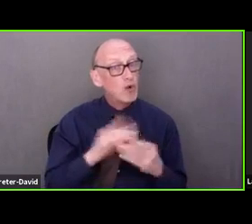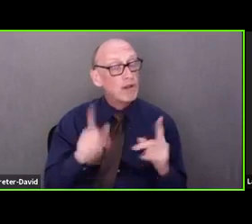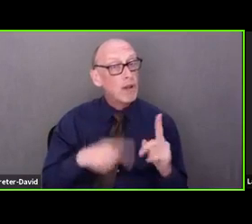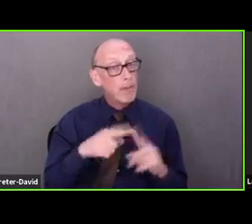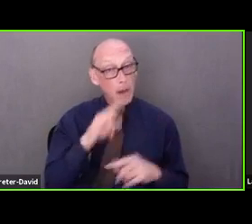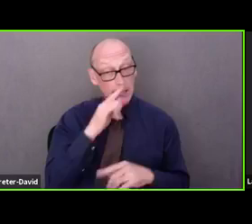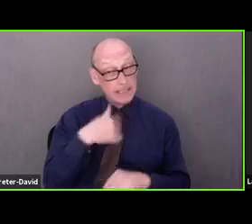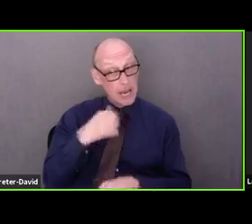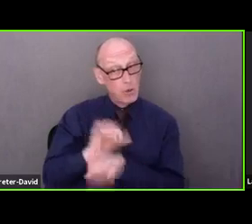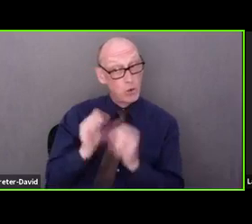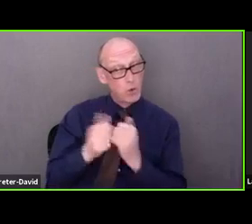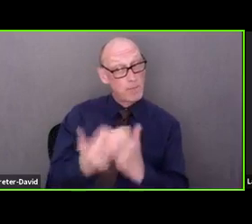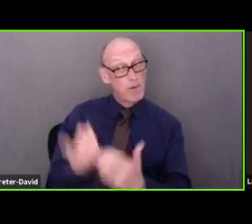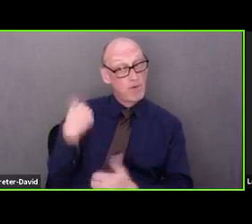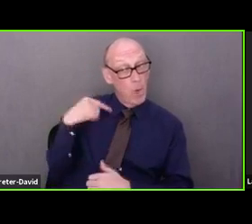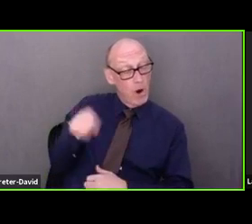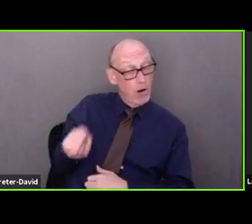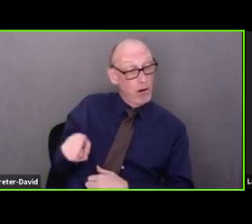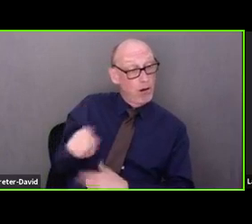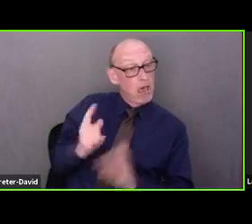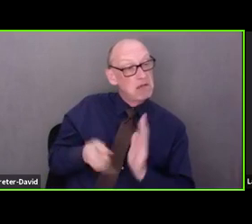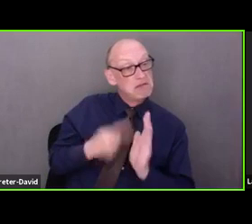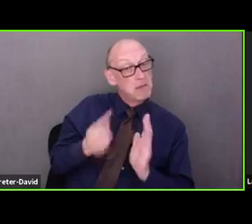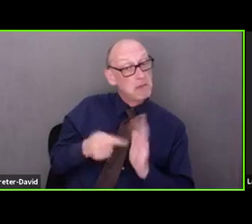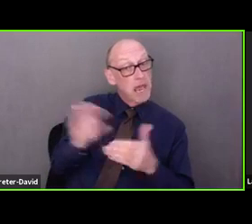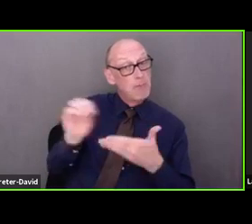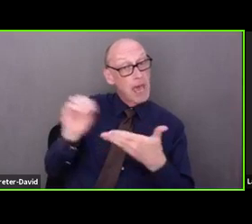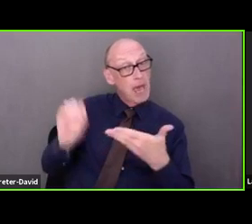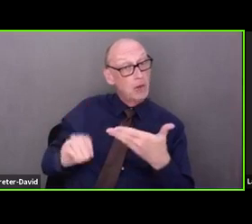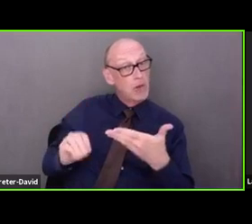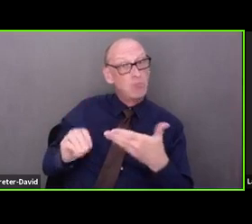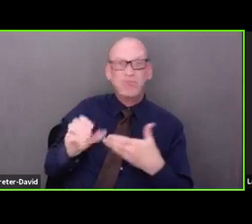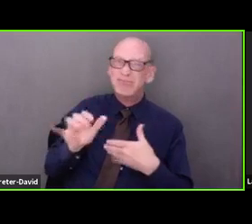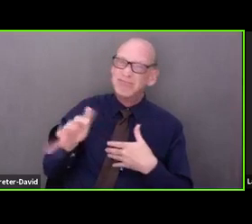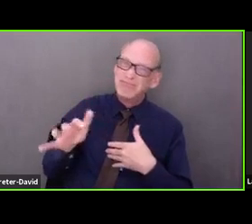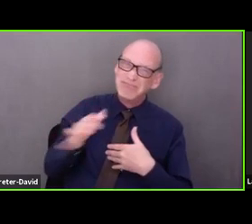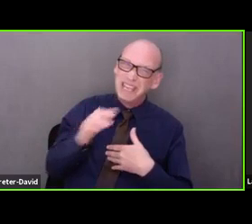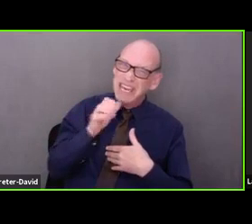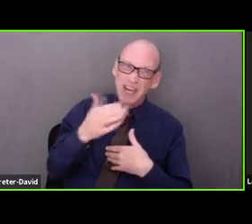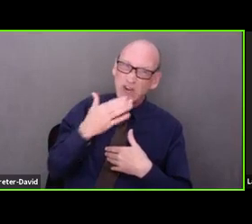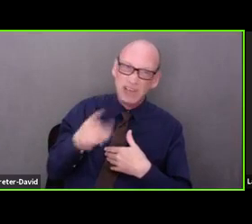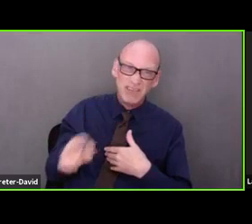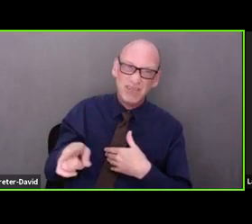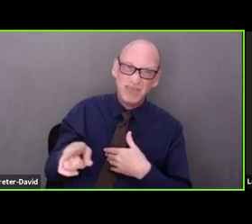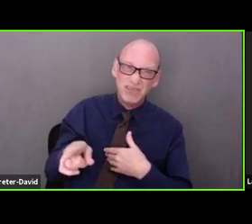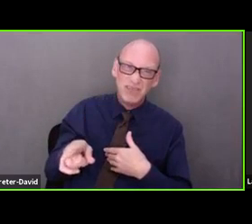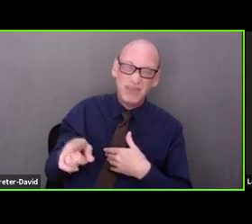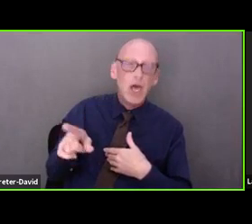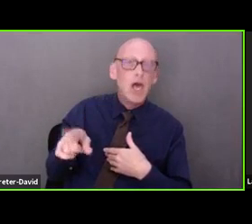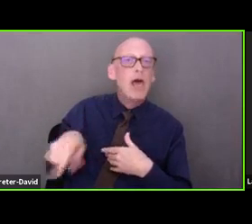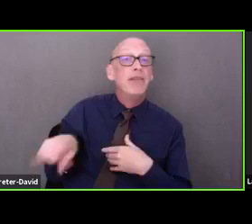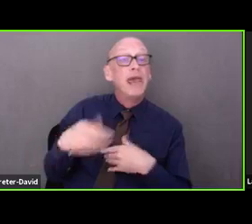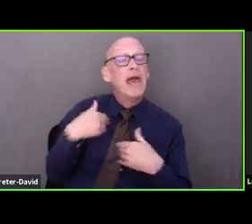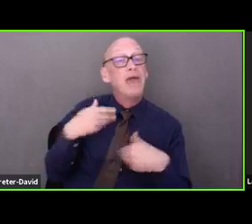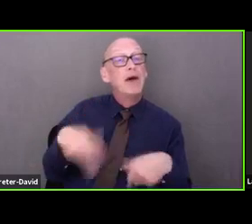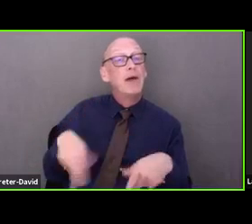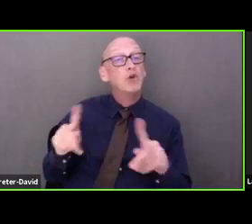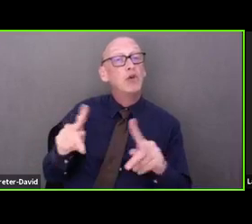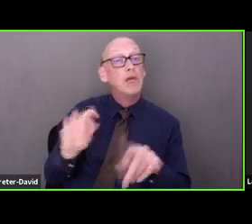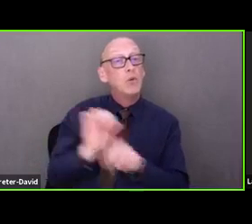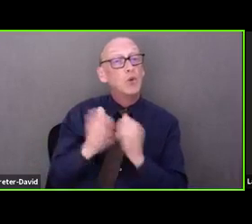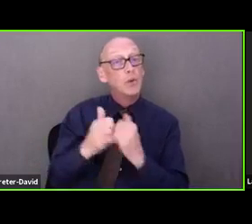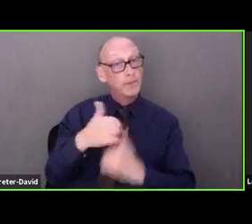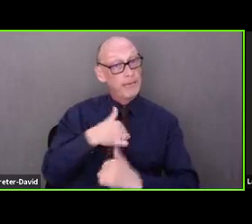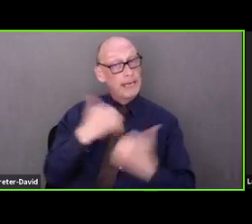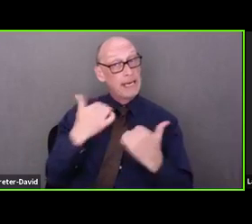with. And sometimes the outcomes have not been very good. And they have an opportunity working with me now to avoid